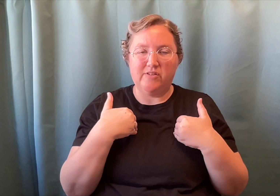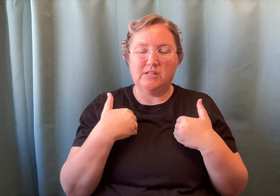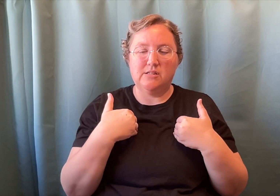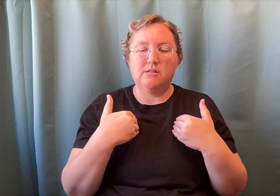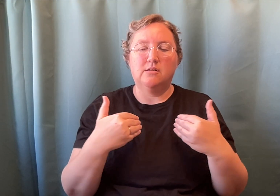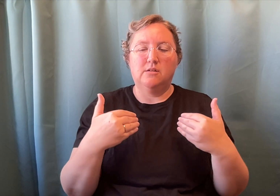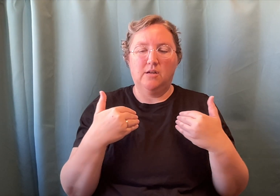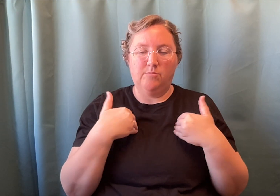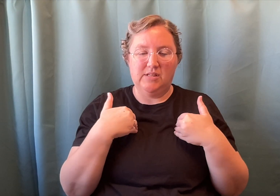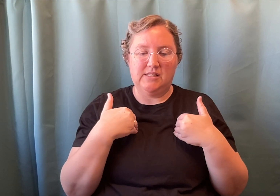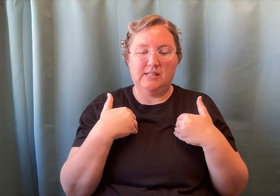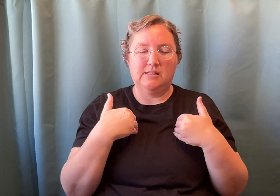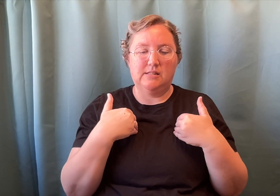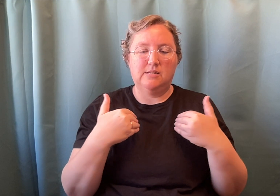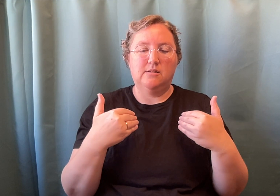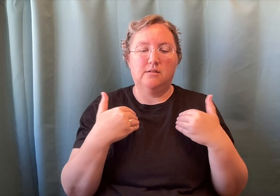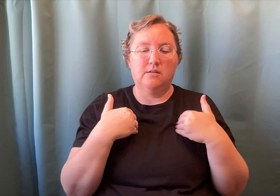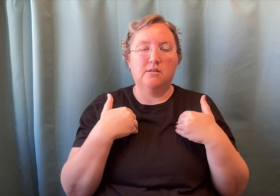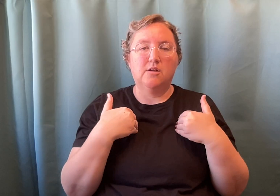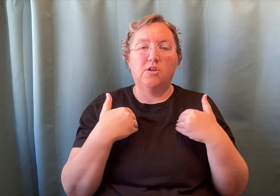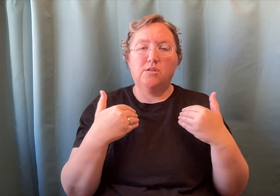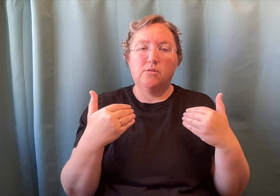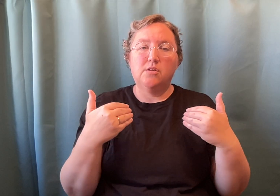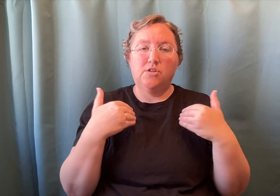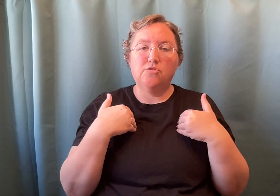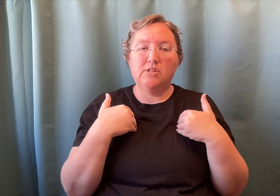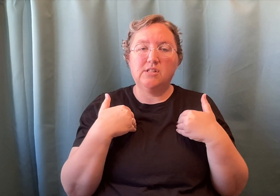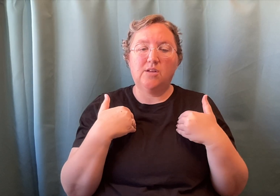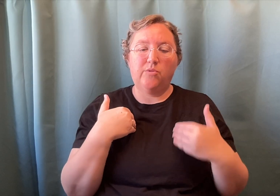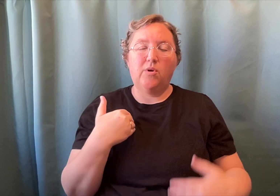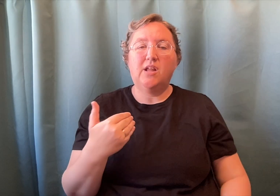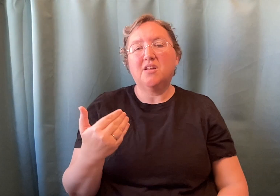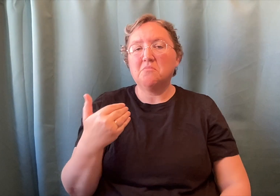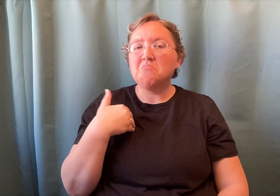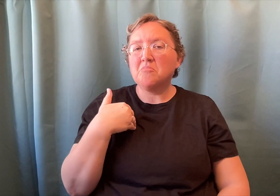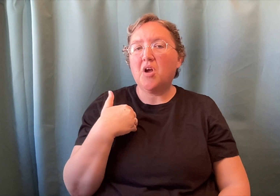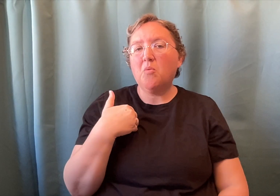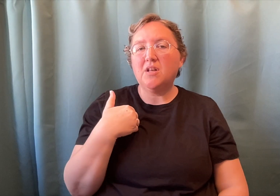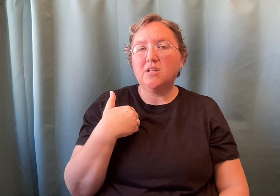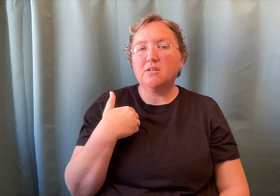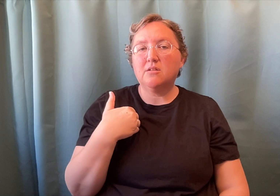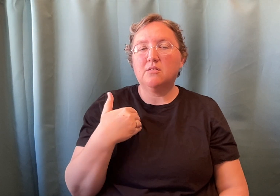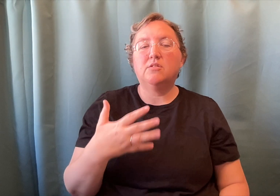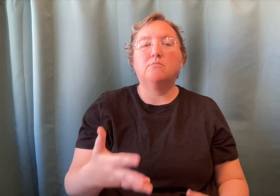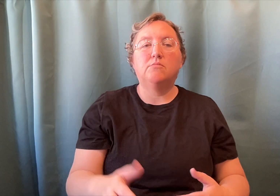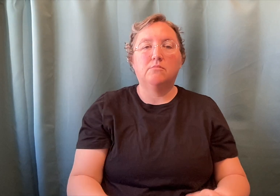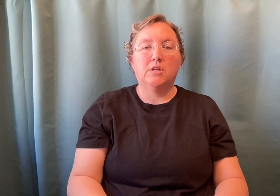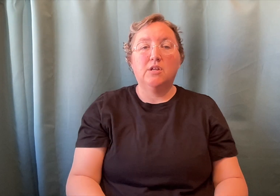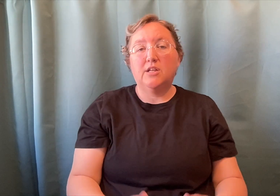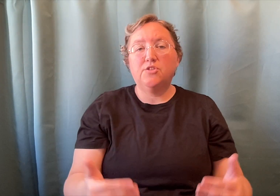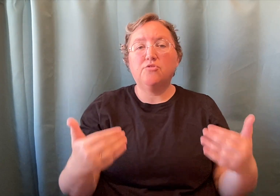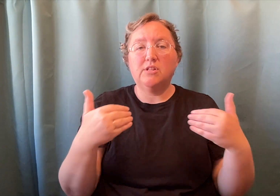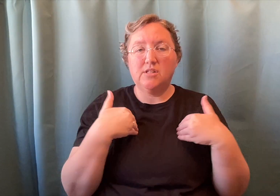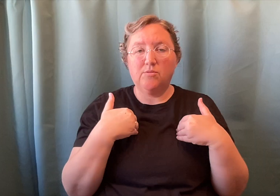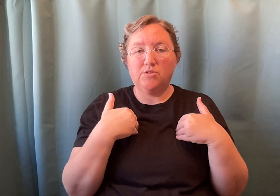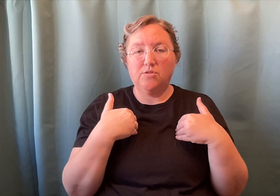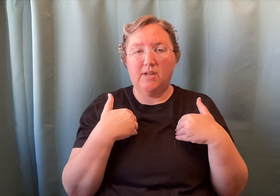it. I possess it. Usually signed with one hand, a 1. It's usually signed with 2